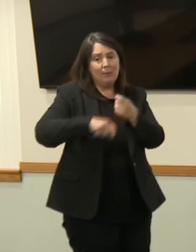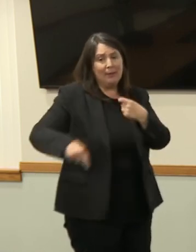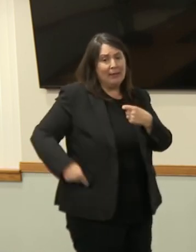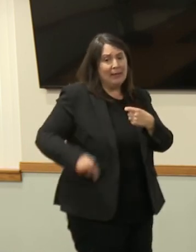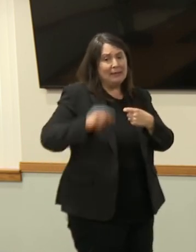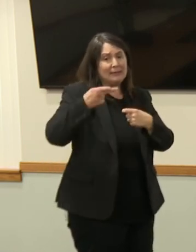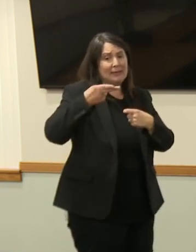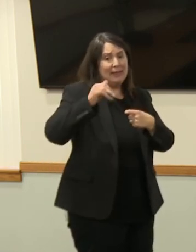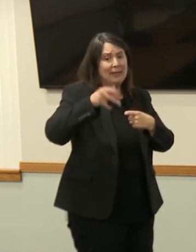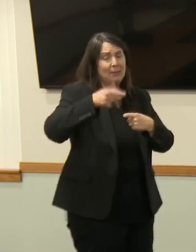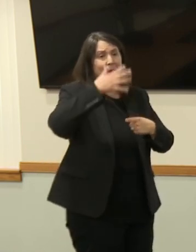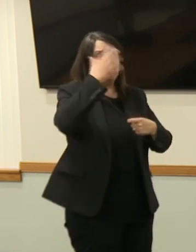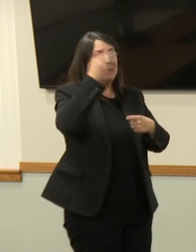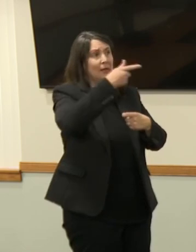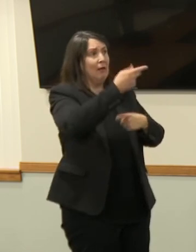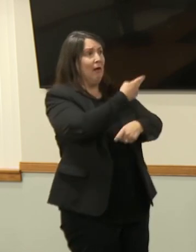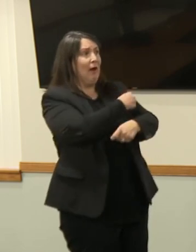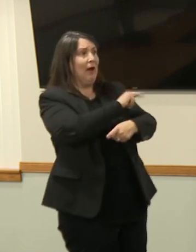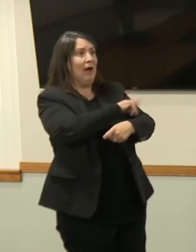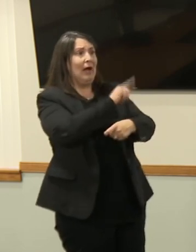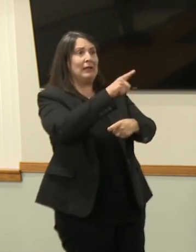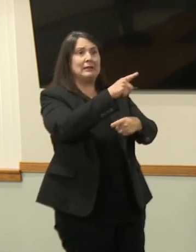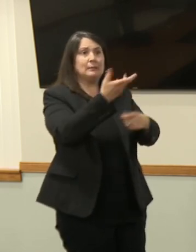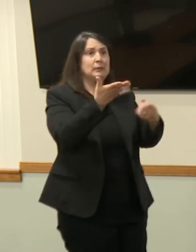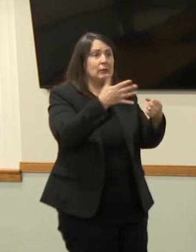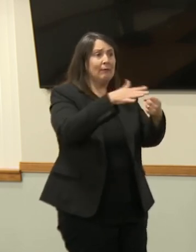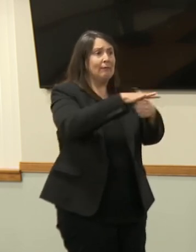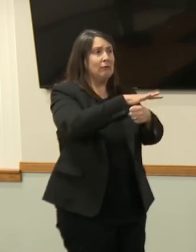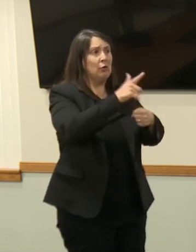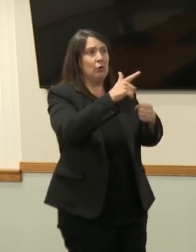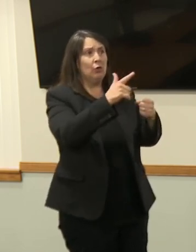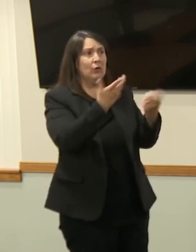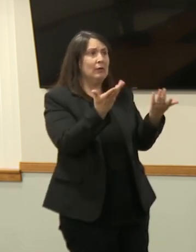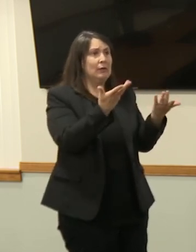measures get impacted as well. And then if this progresses, then it's